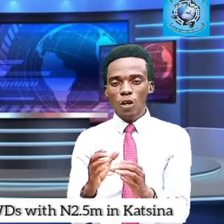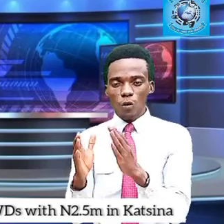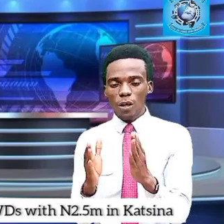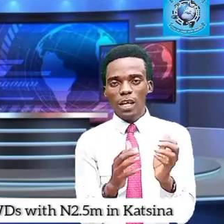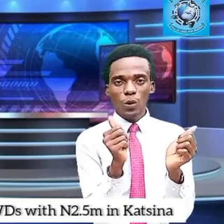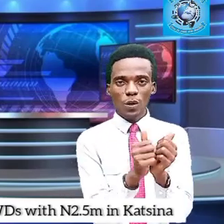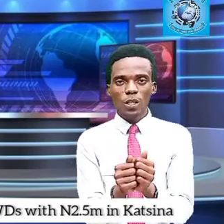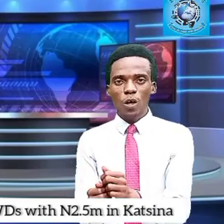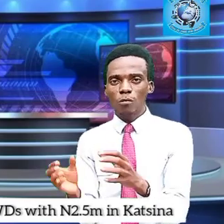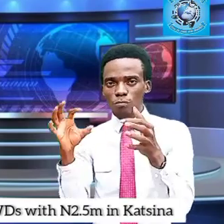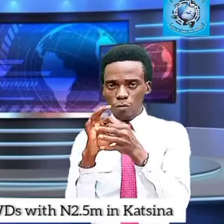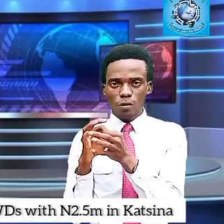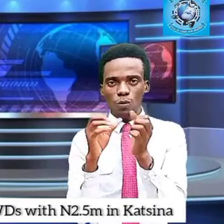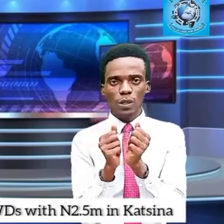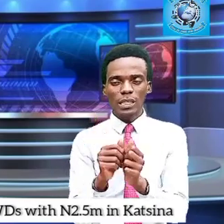Katsina State government.